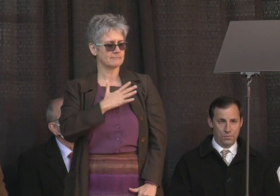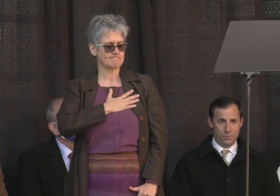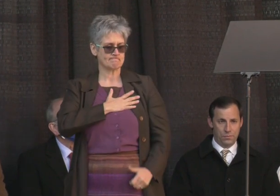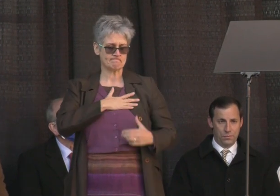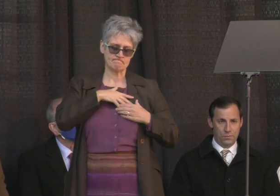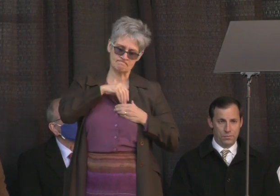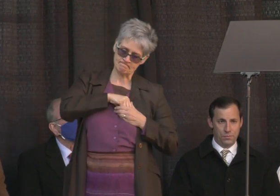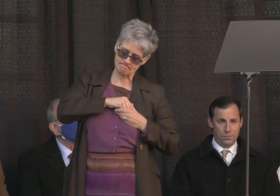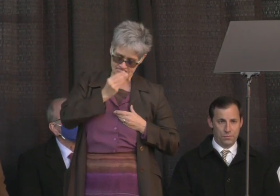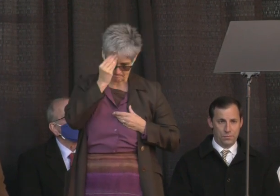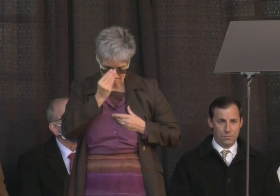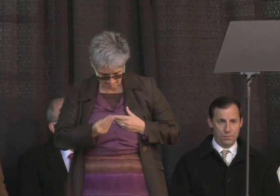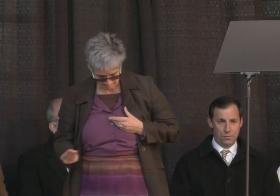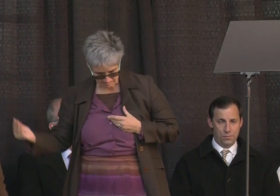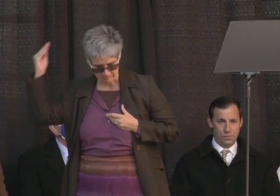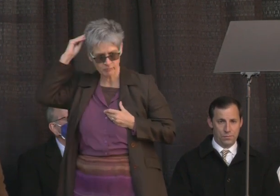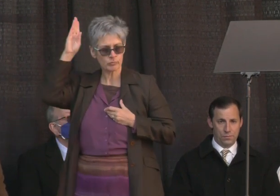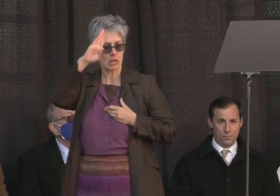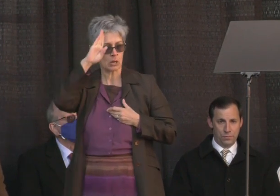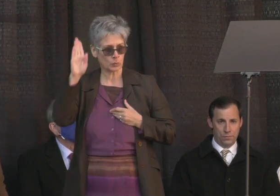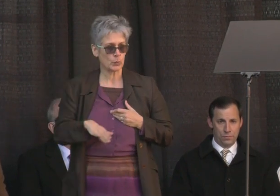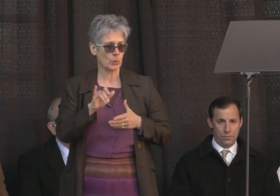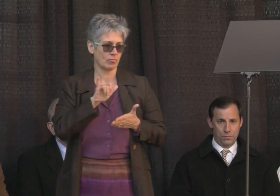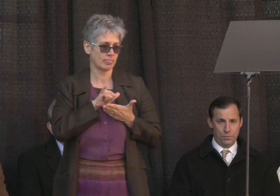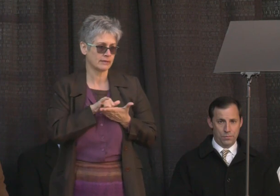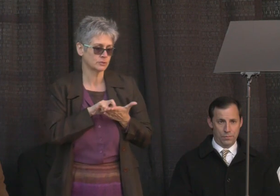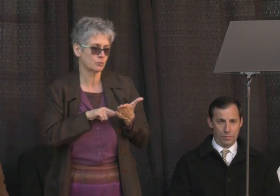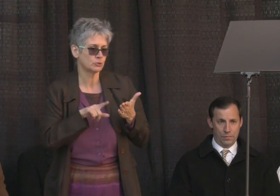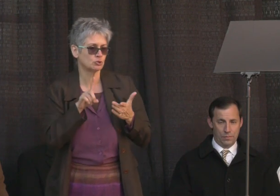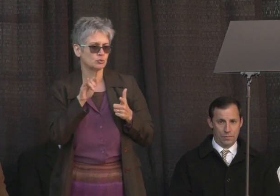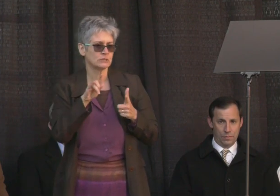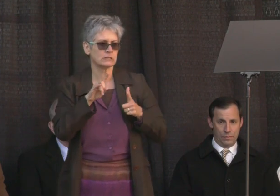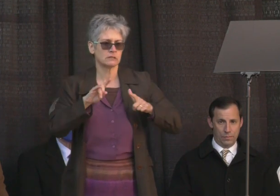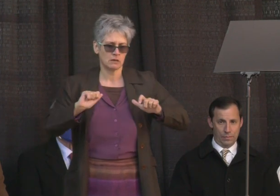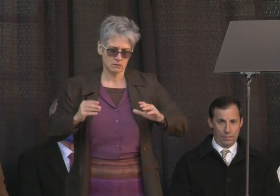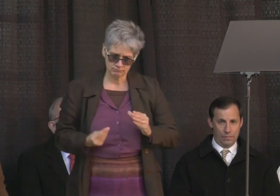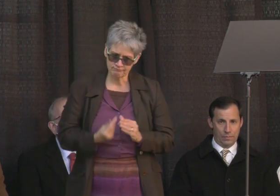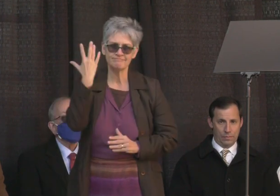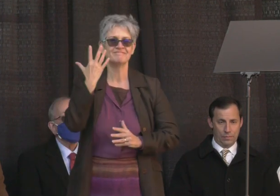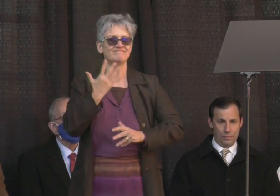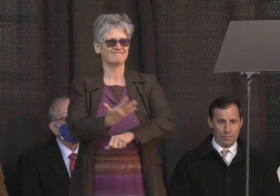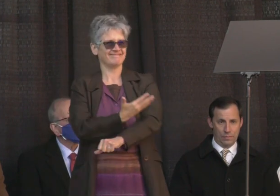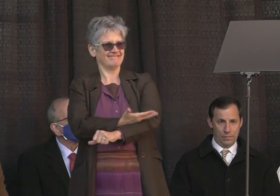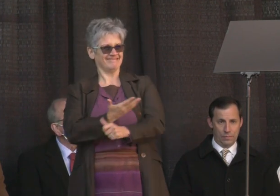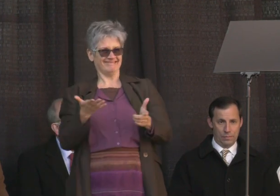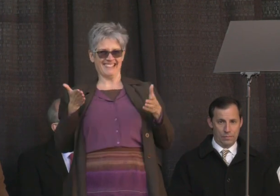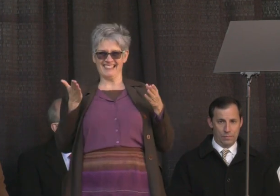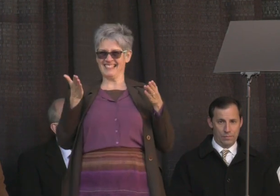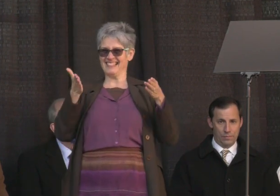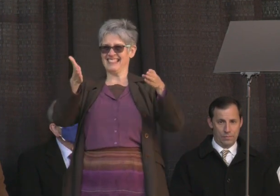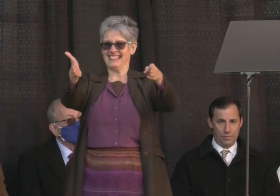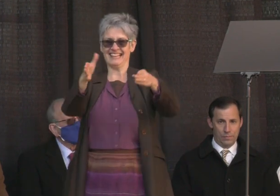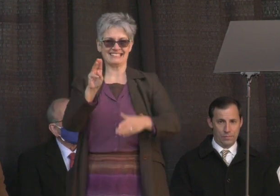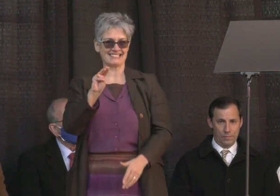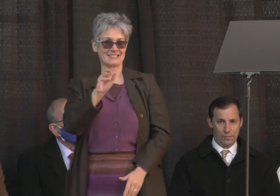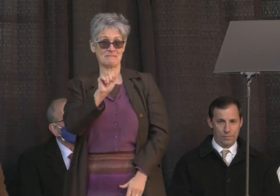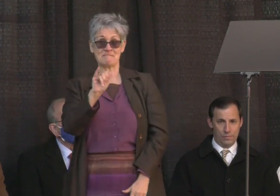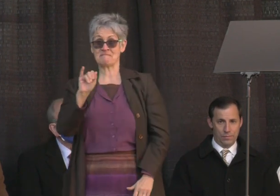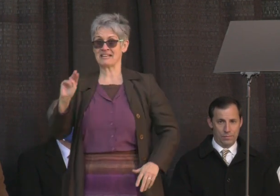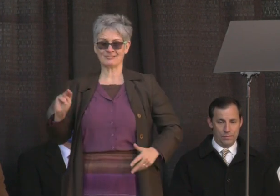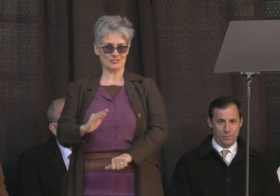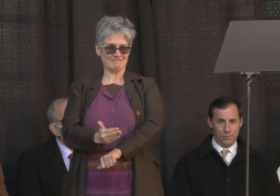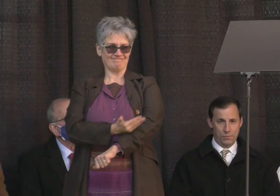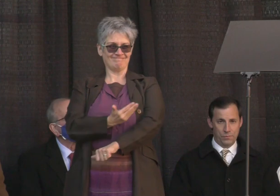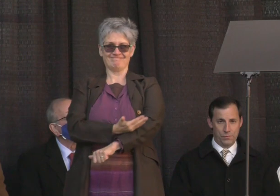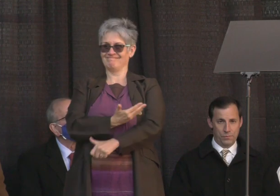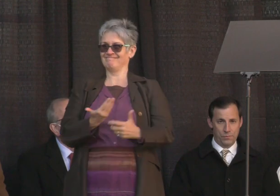did, including the revitalization of downtown in this very main street that we are able to sit here at today and